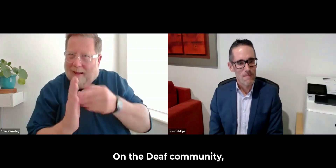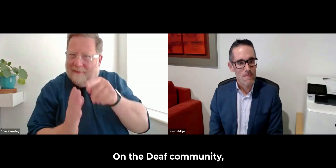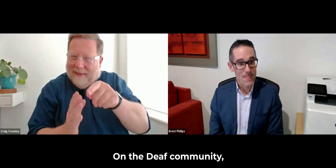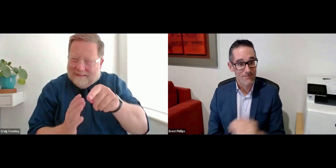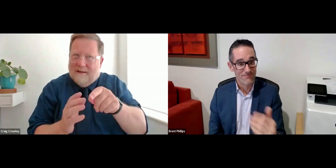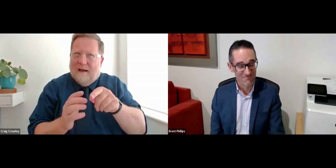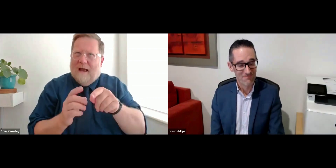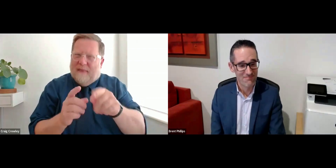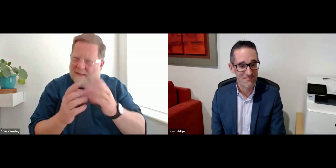community.